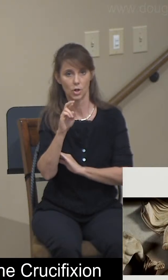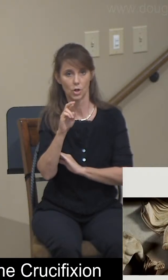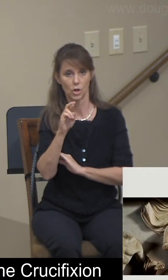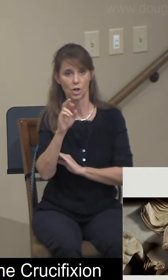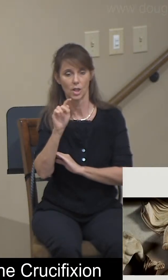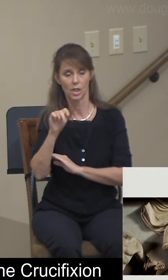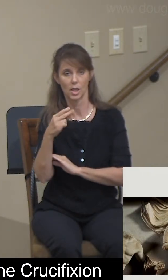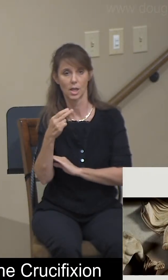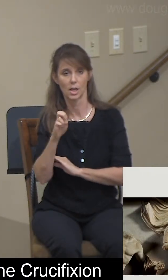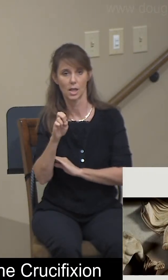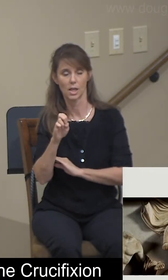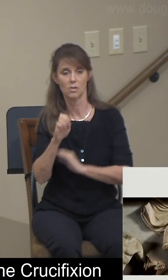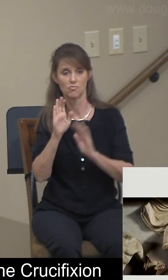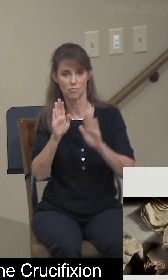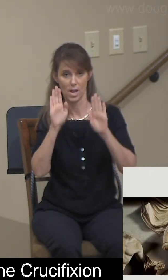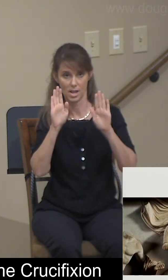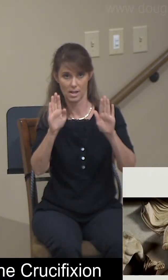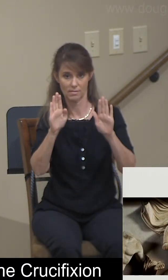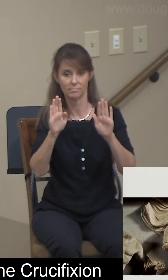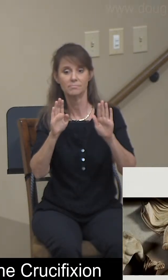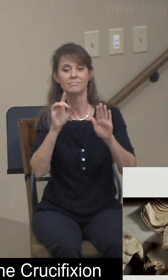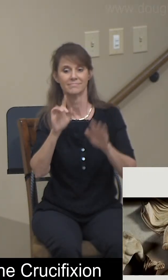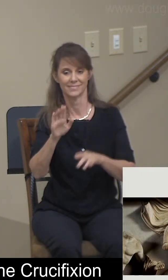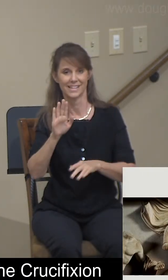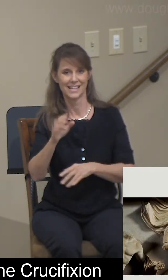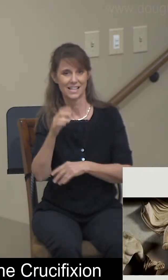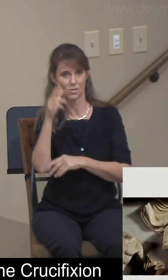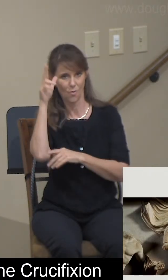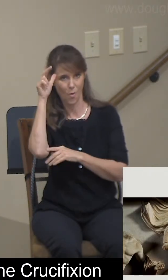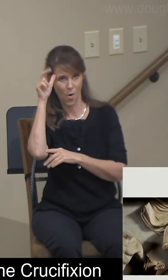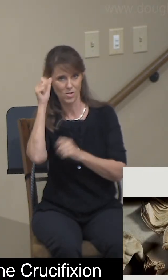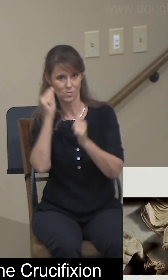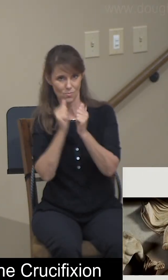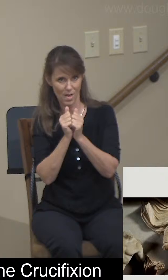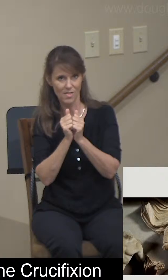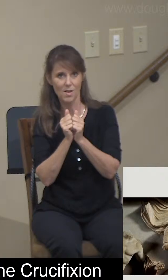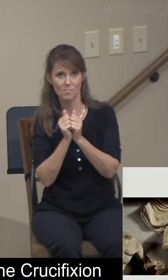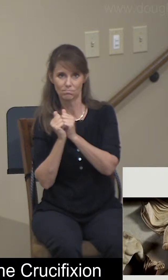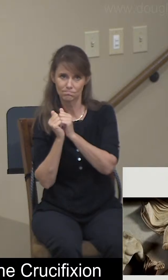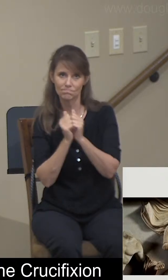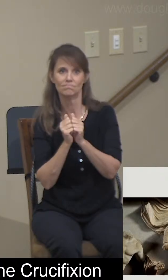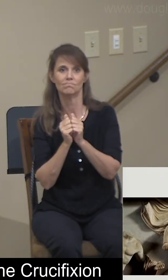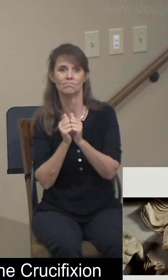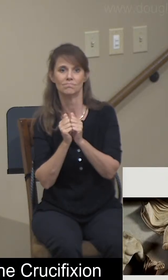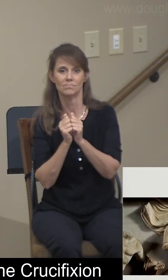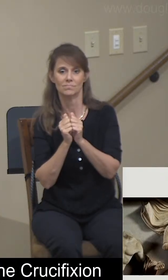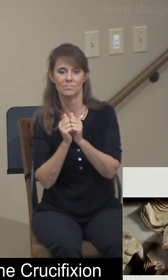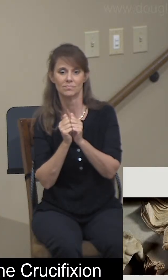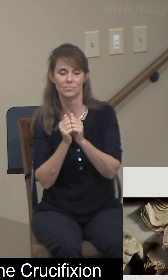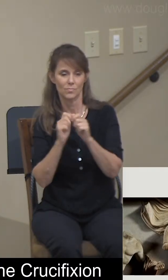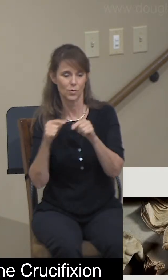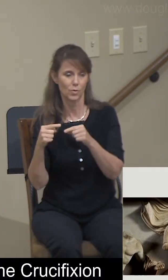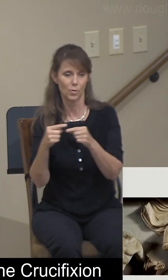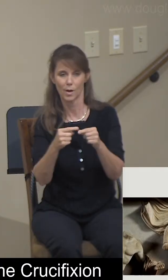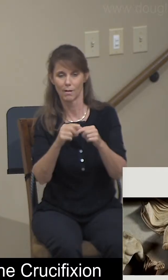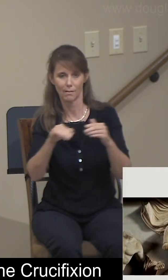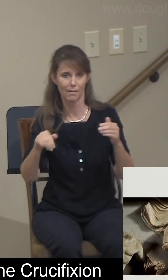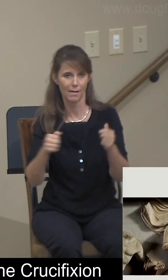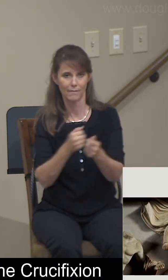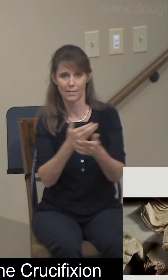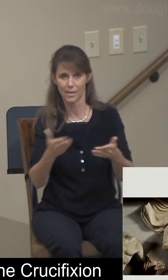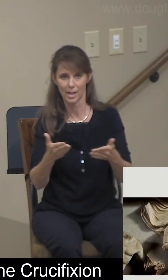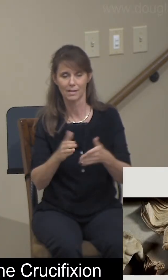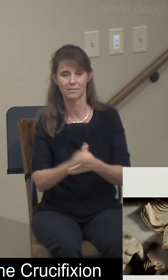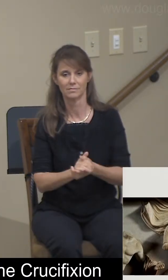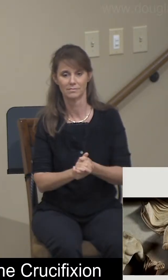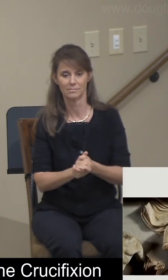back of his horse Bucephalus, his great horse, who was with him throughout his entire conquest, lived the entire period, died not